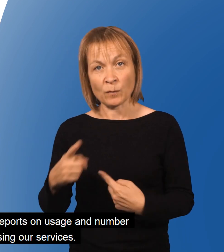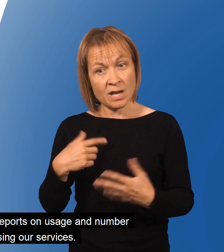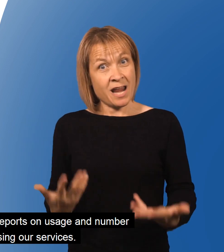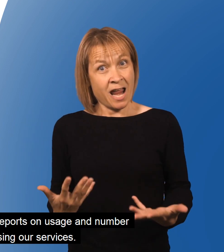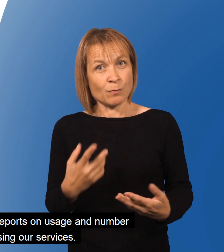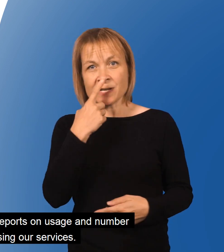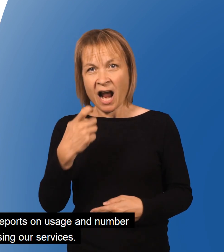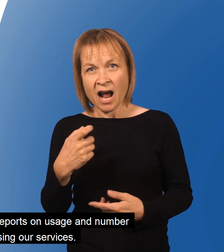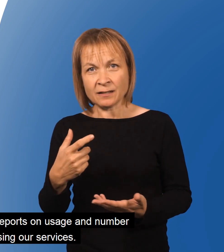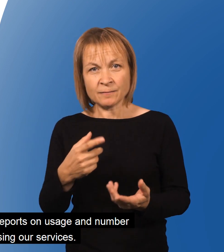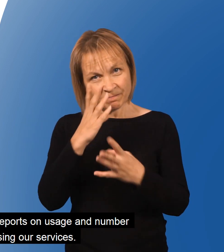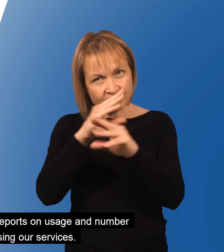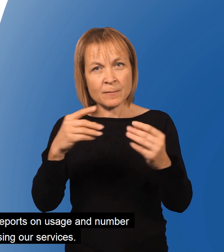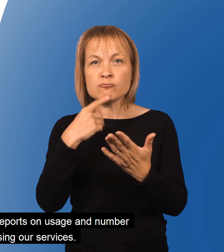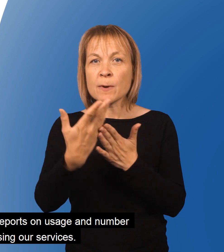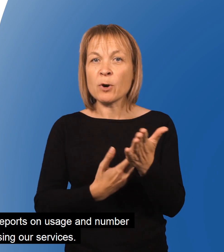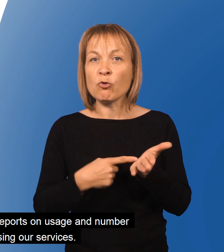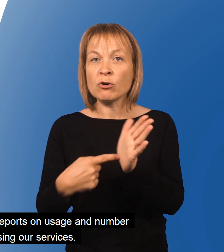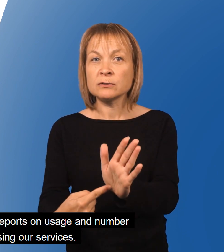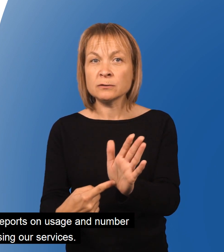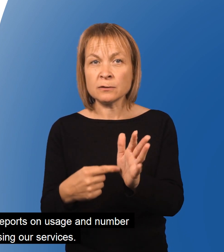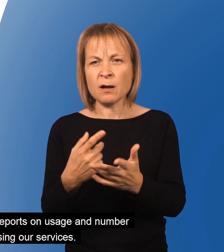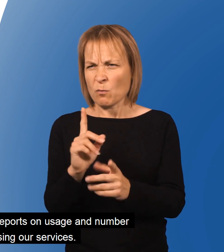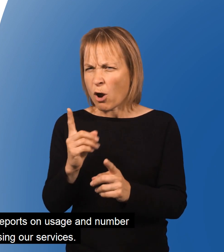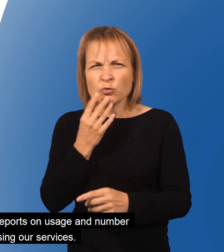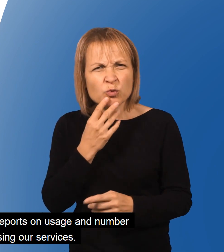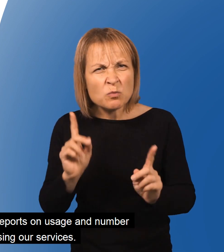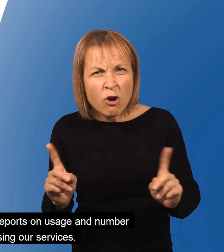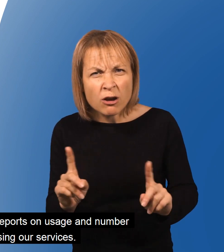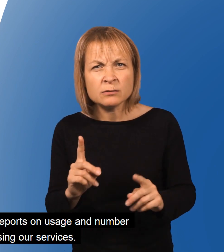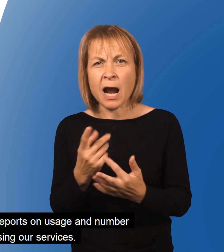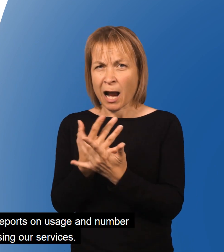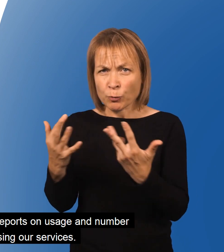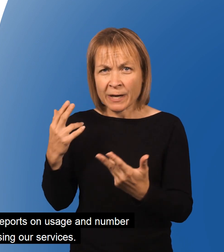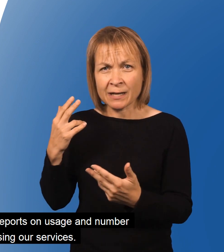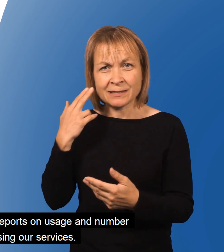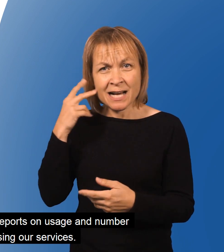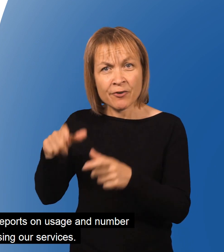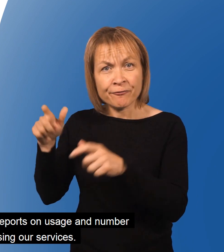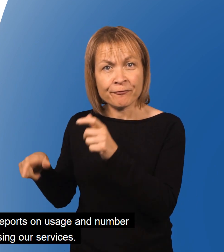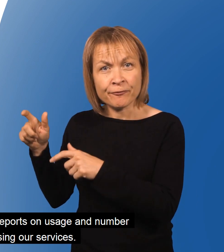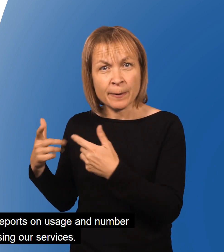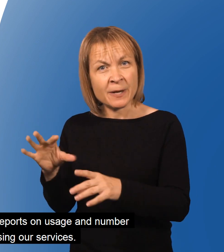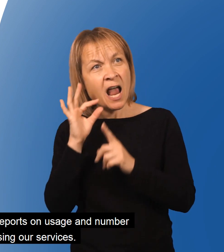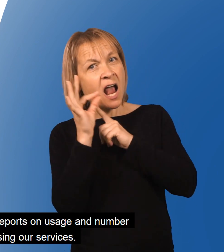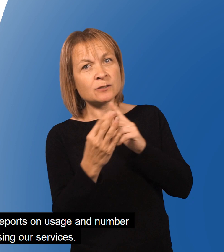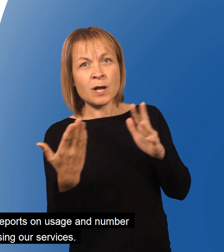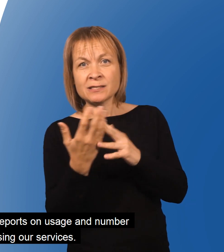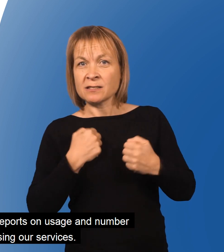We are able to pull off reports on usage and number of deaf patients accessing our services.